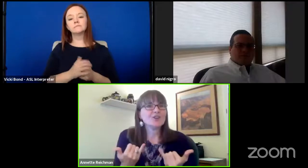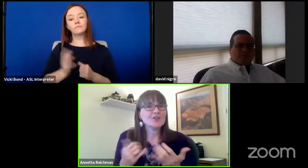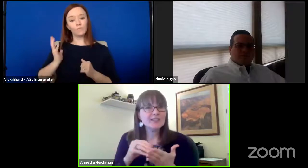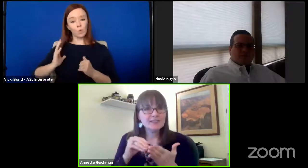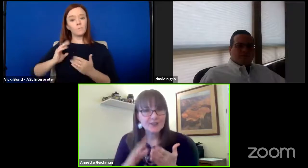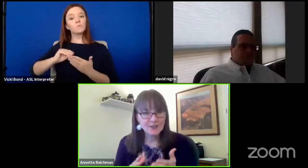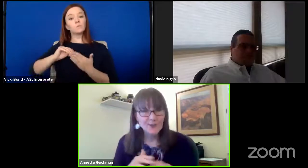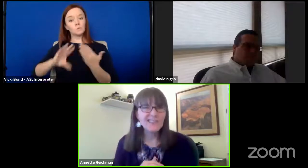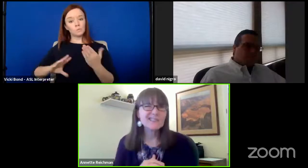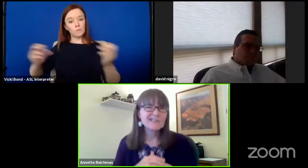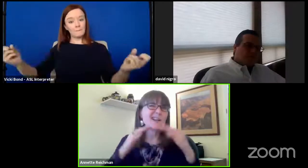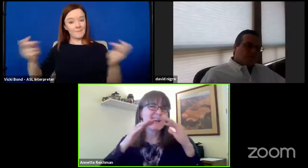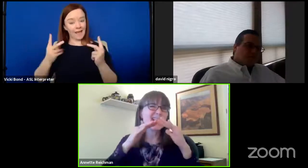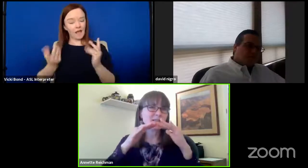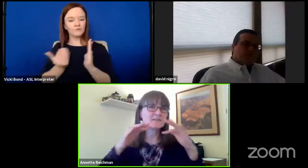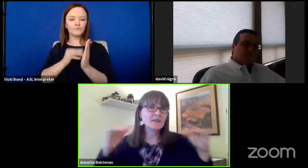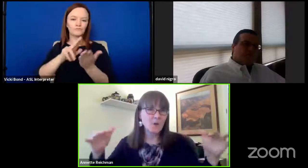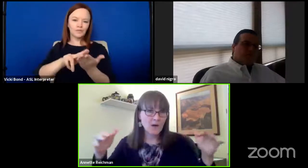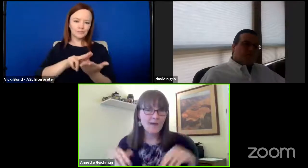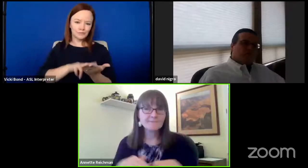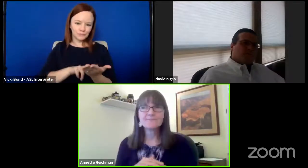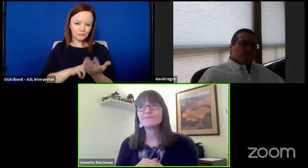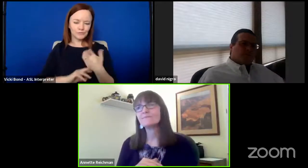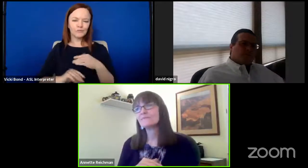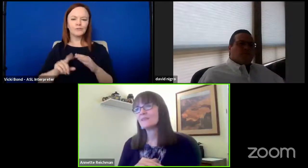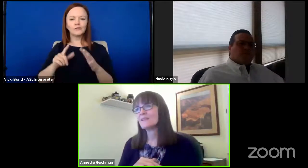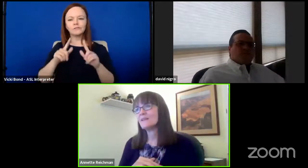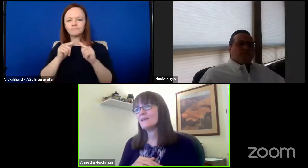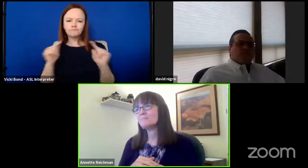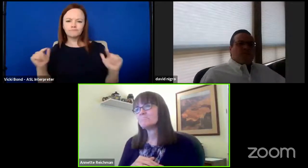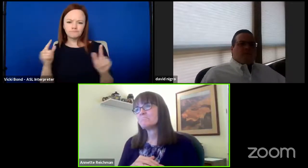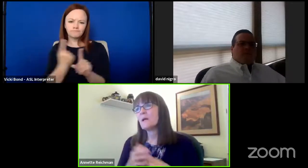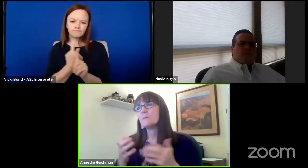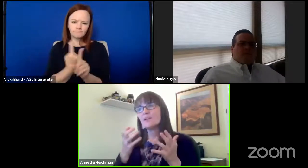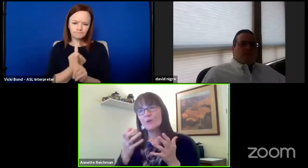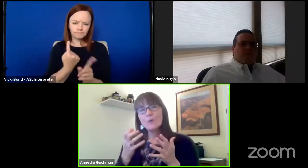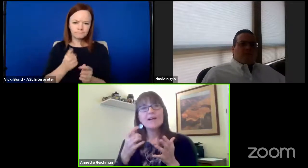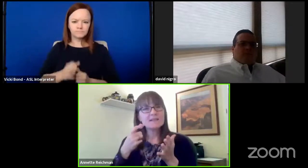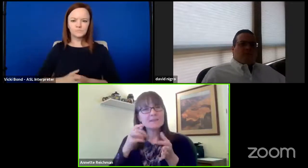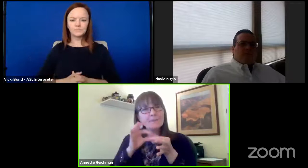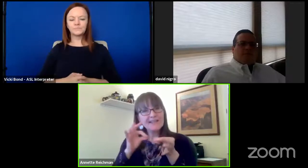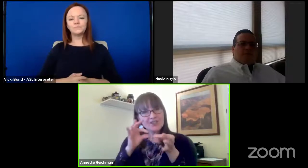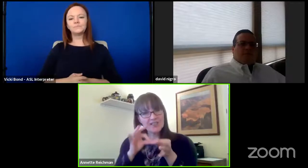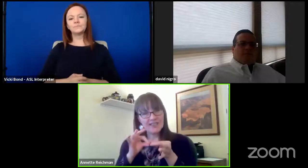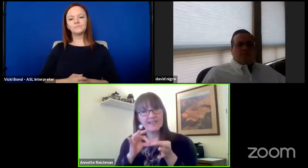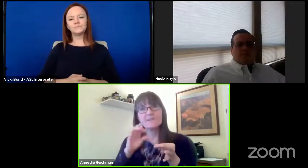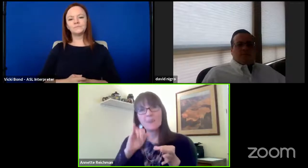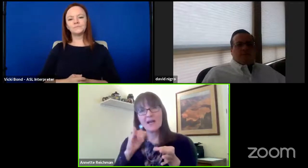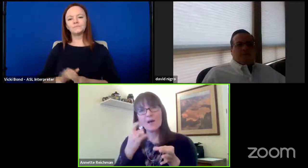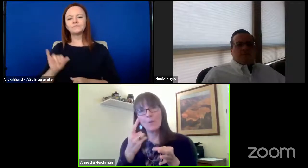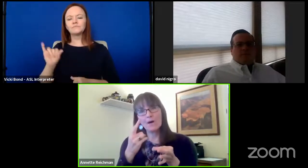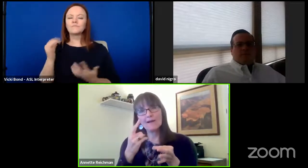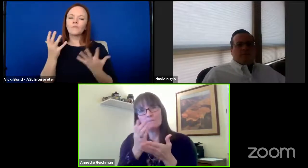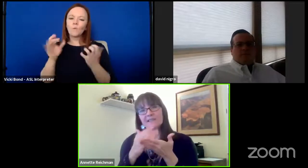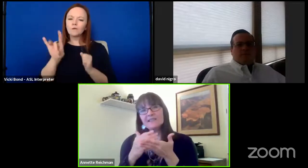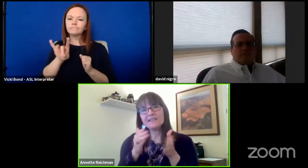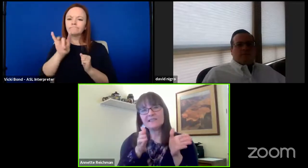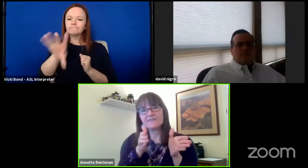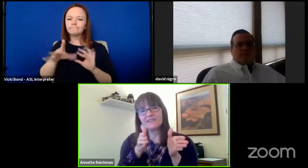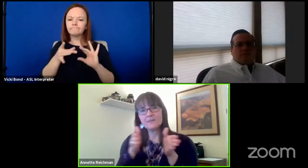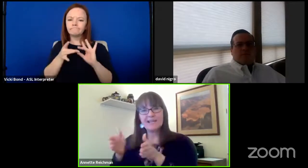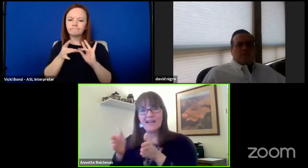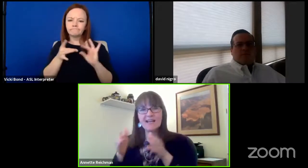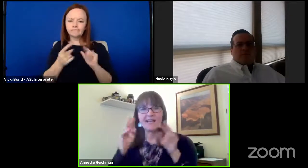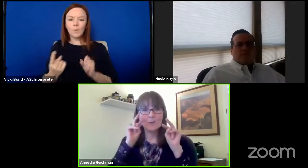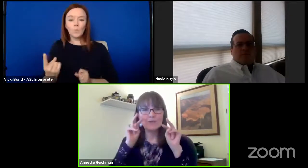re-registering current students, and so on. I do want to mention that one